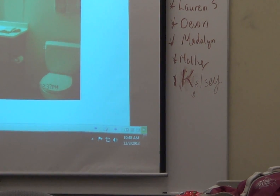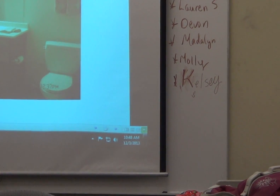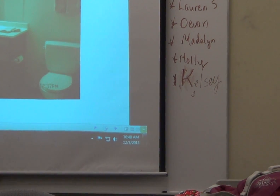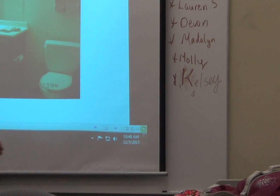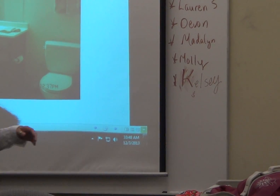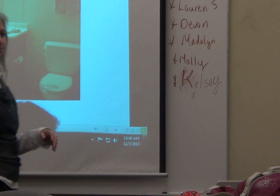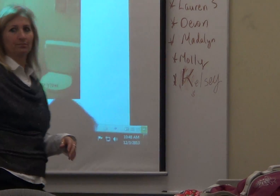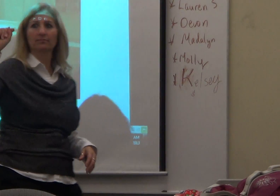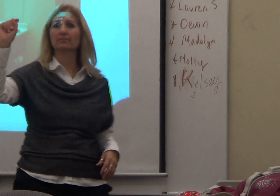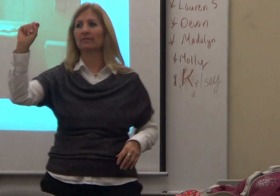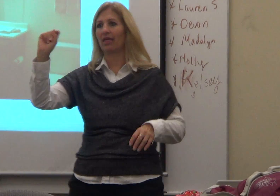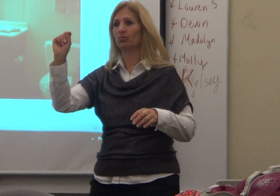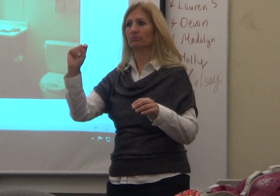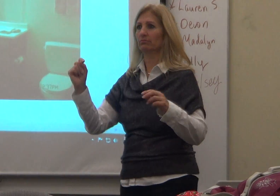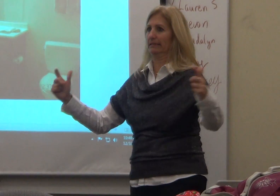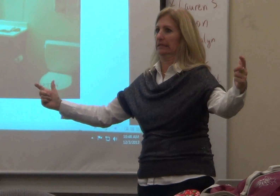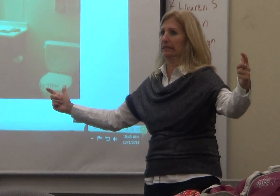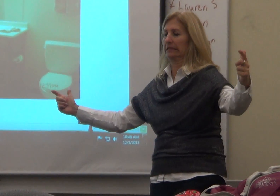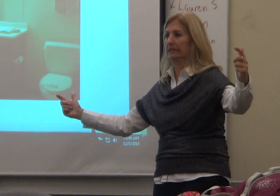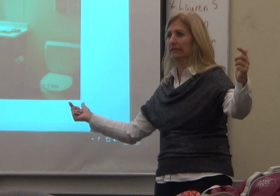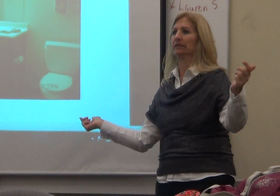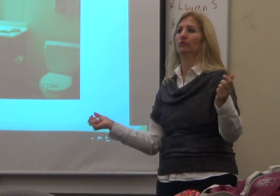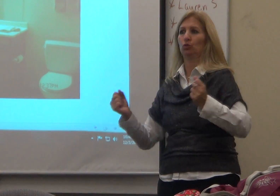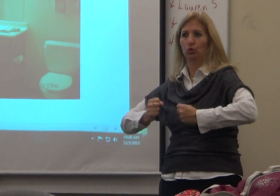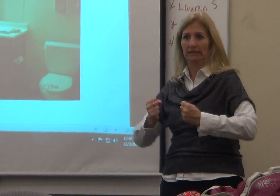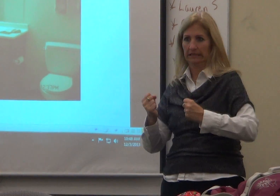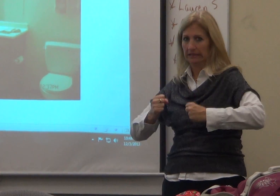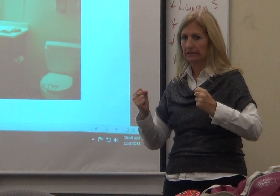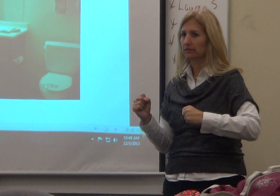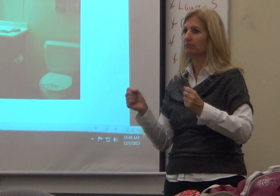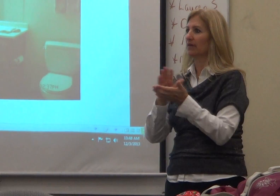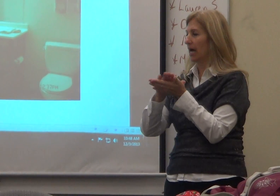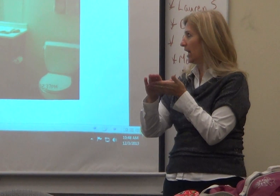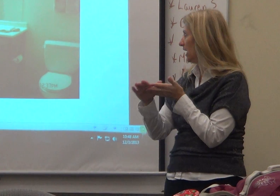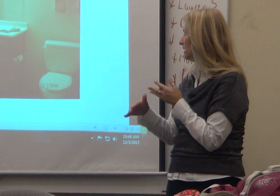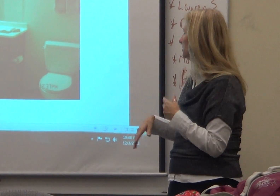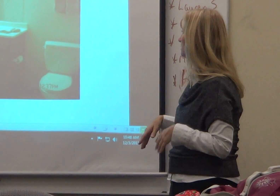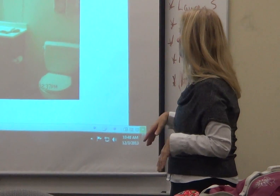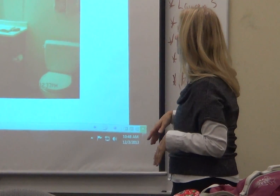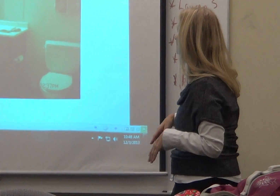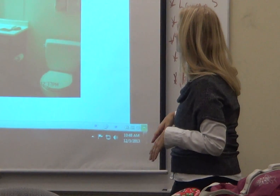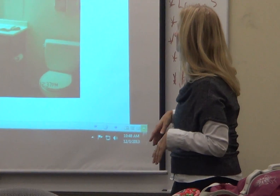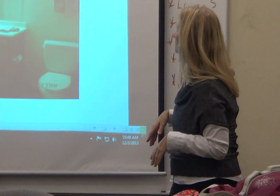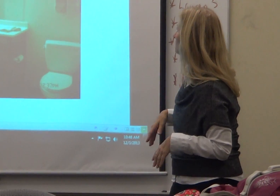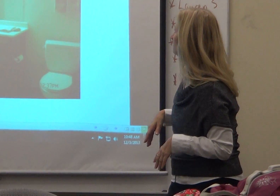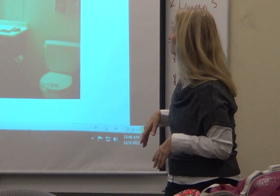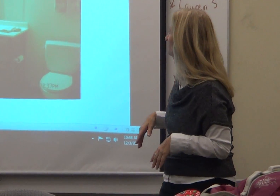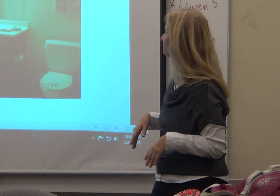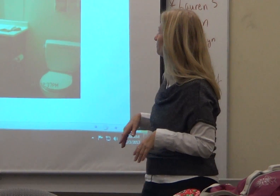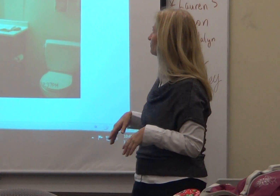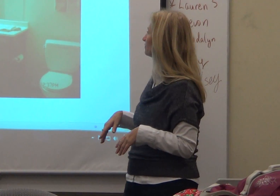consideration. Next is the bathroom. It is large for that elbow room again. It's nice.